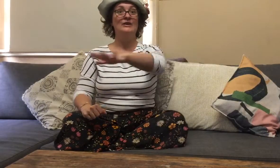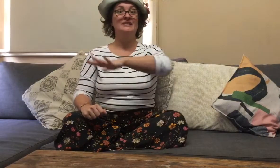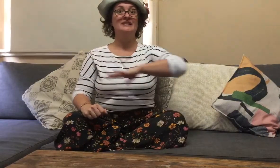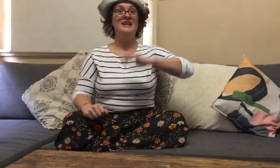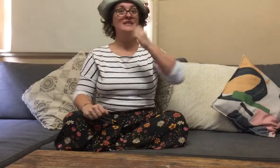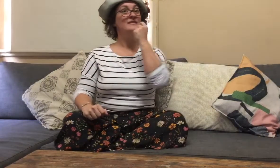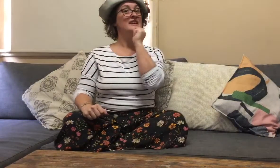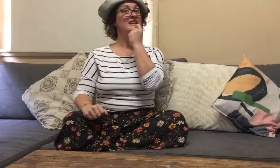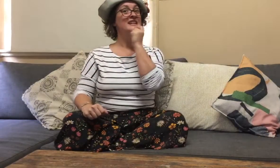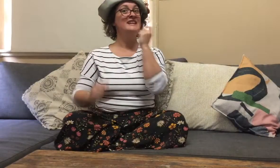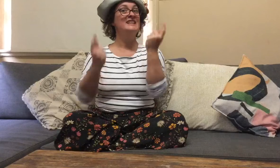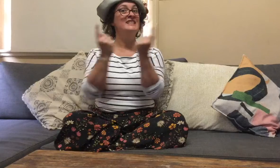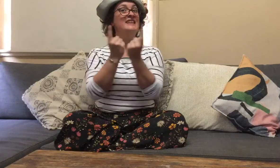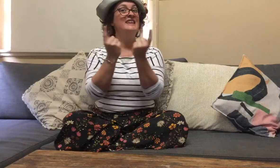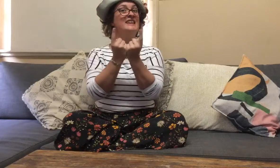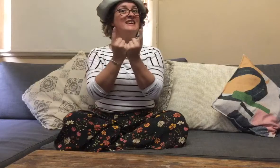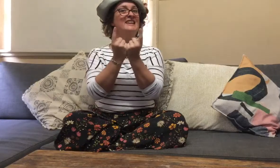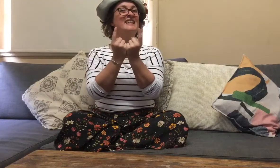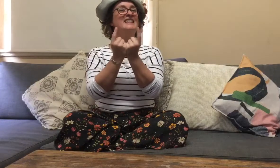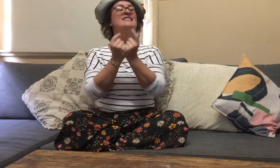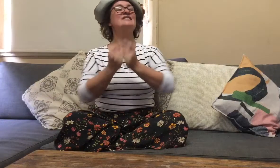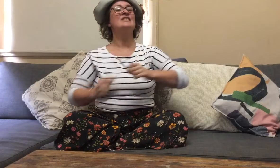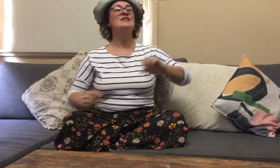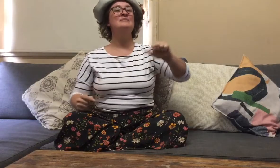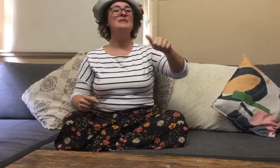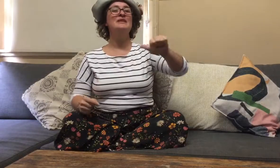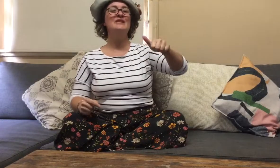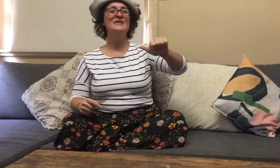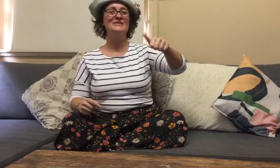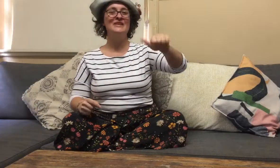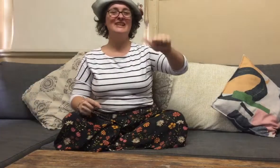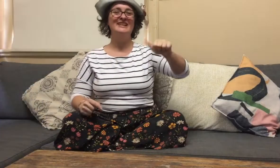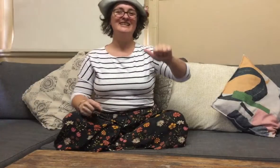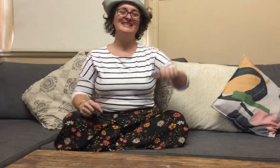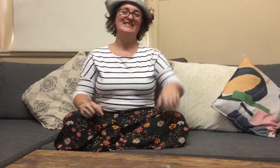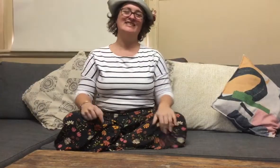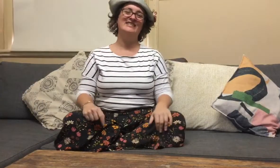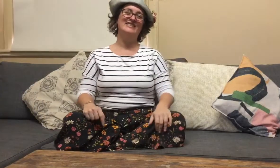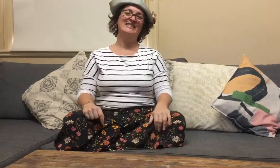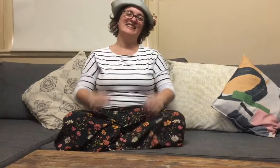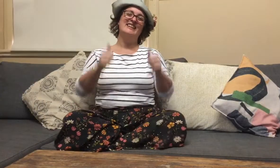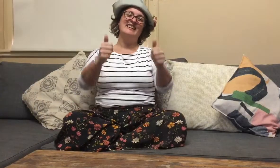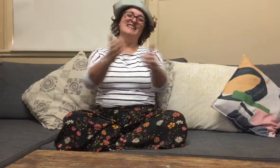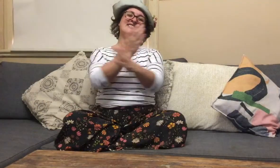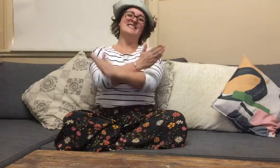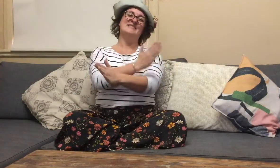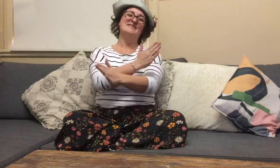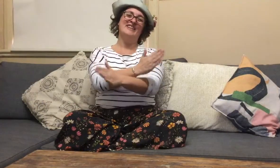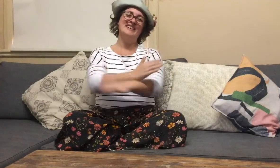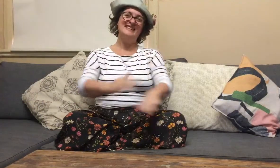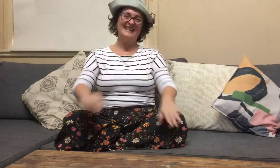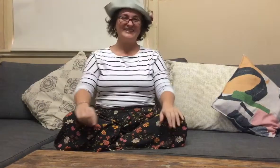'cause every little thing is gonna be alright. Oh, good job, guys. That's